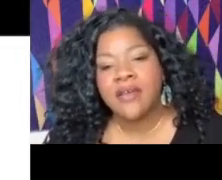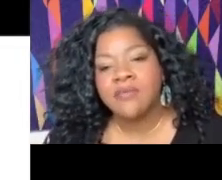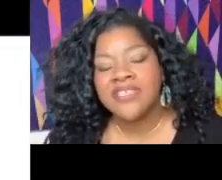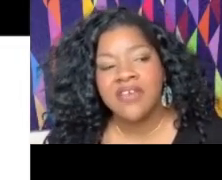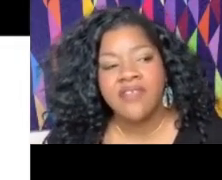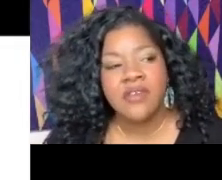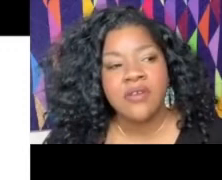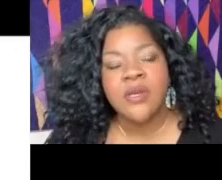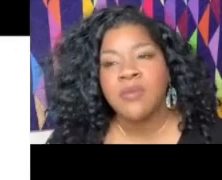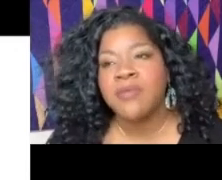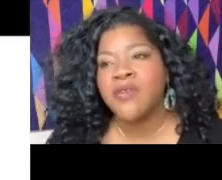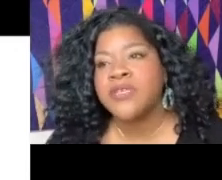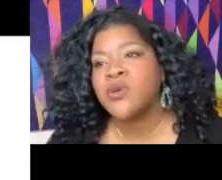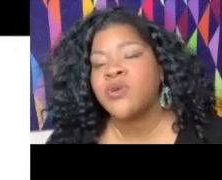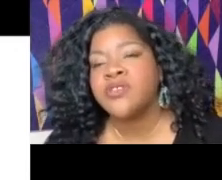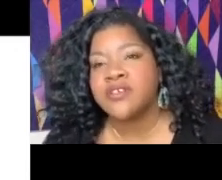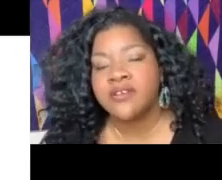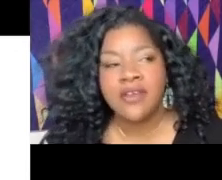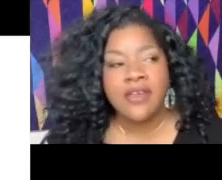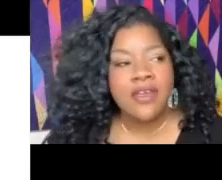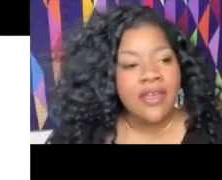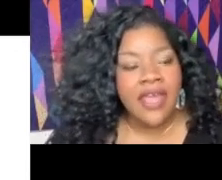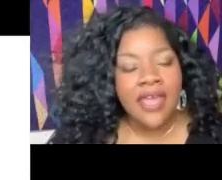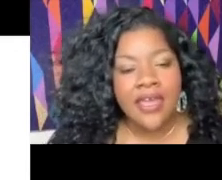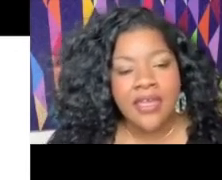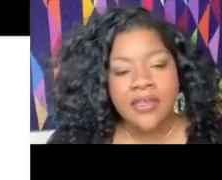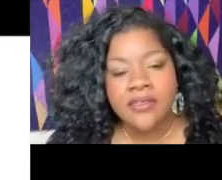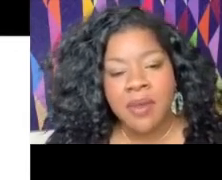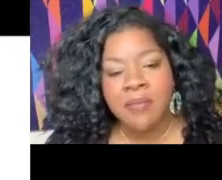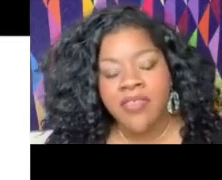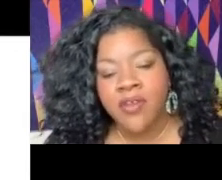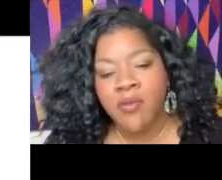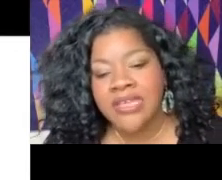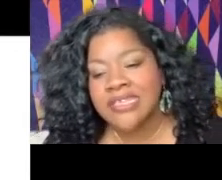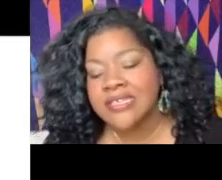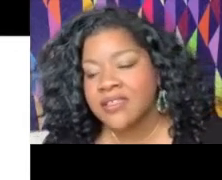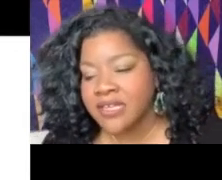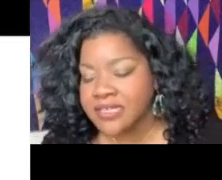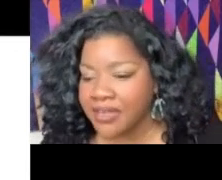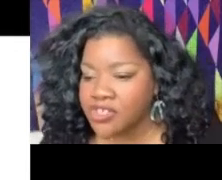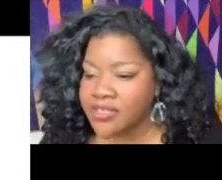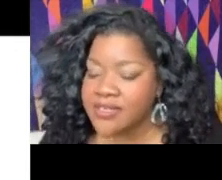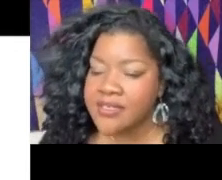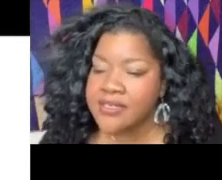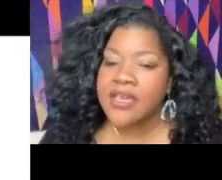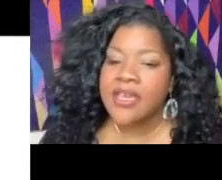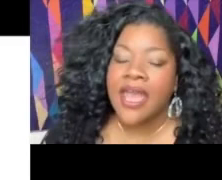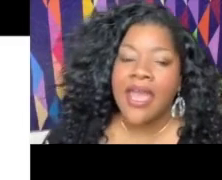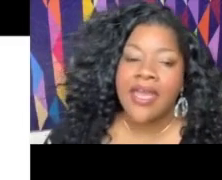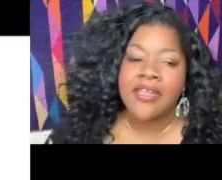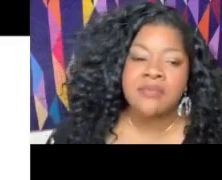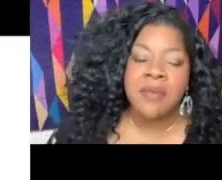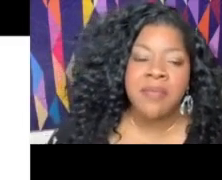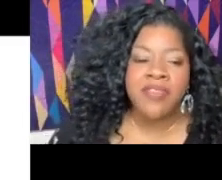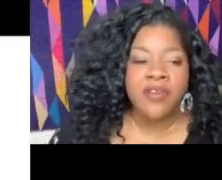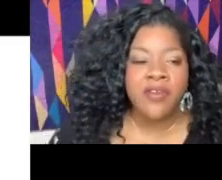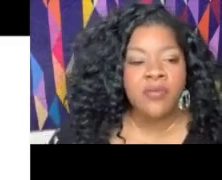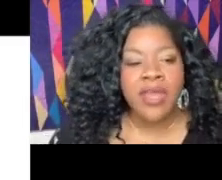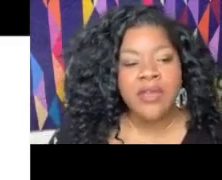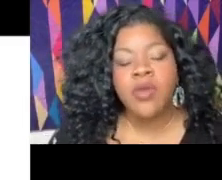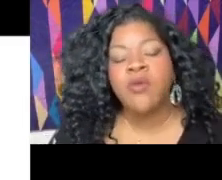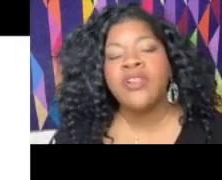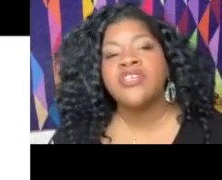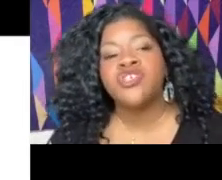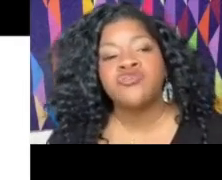died 7 years ago. My mother was a quilter, and my mother raised us in Los Angeles. And my